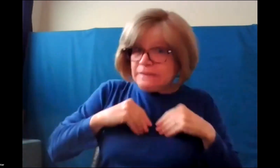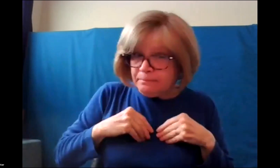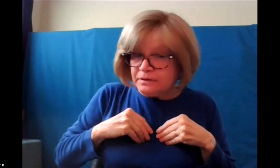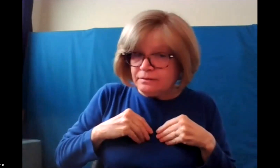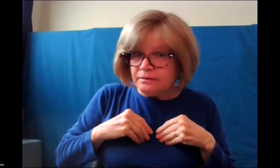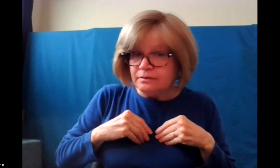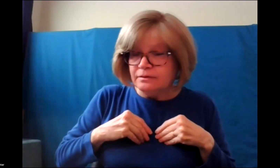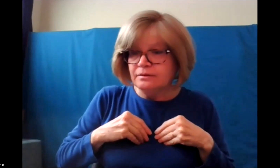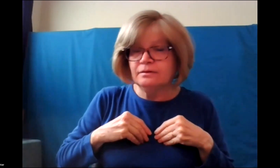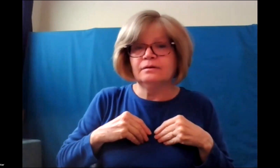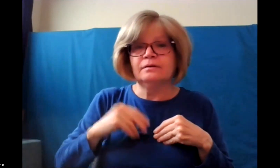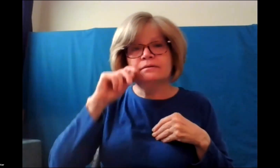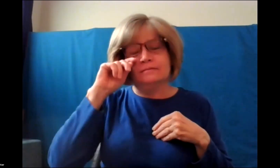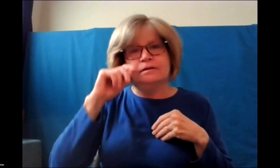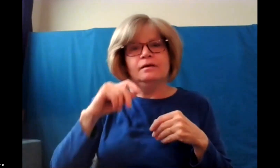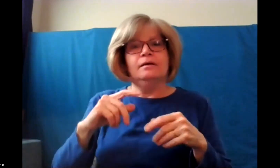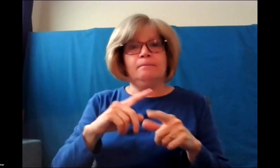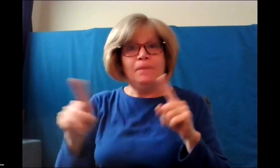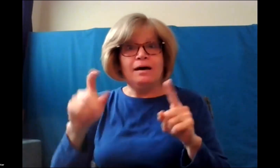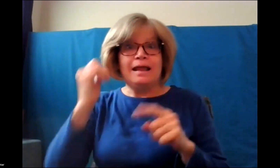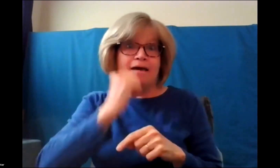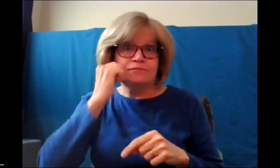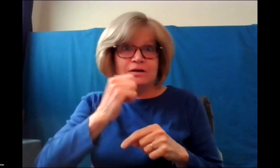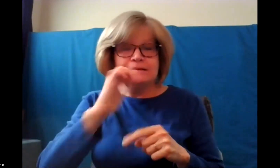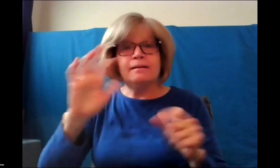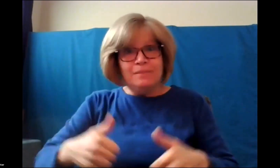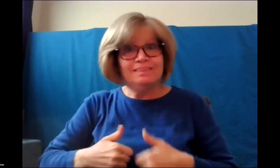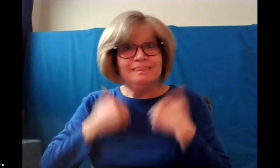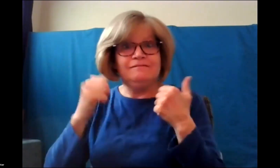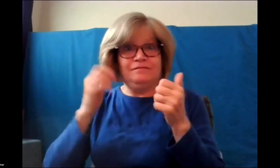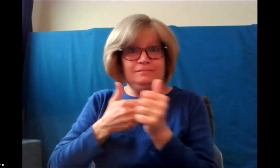and conscientiously bringing it to life every day.